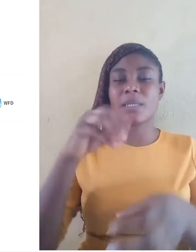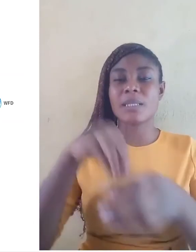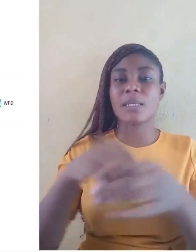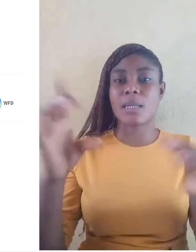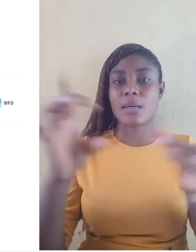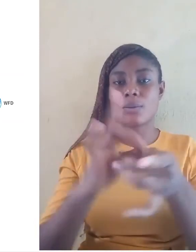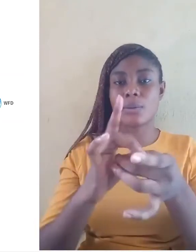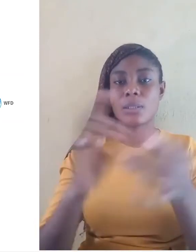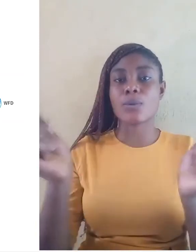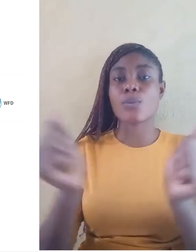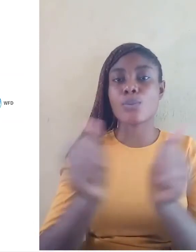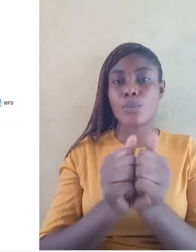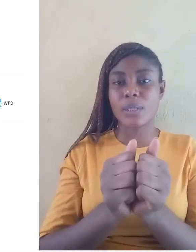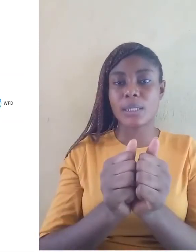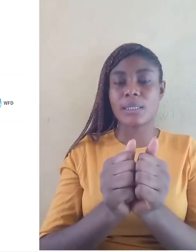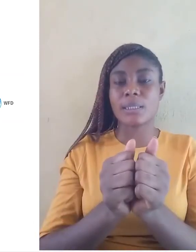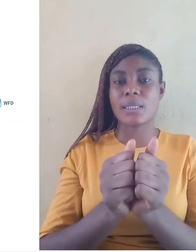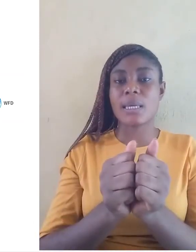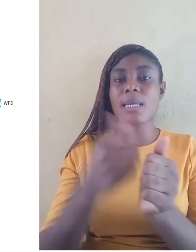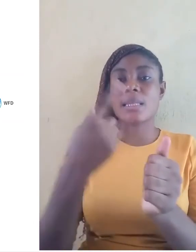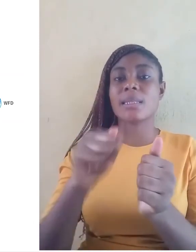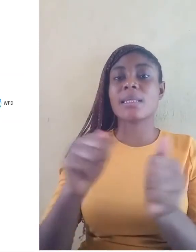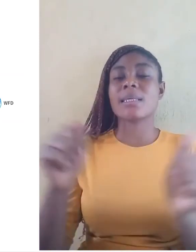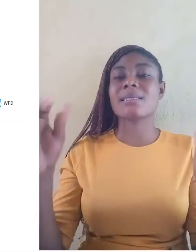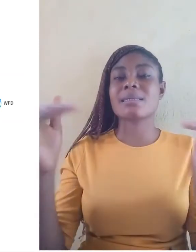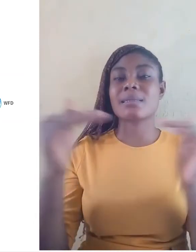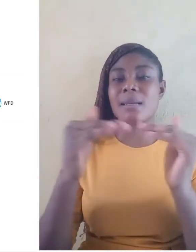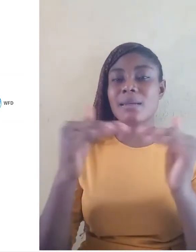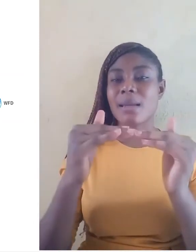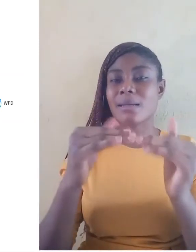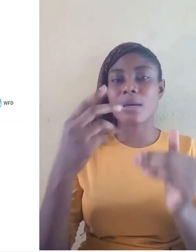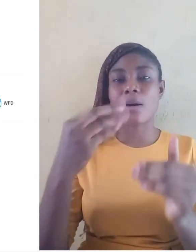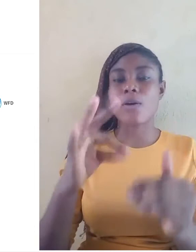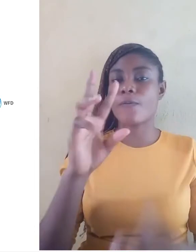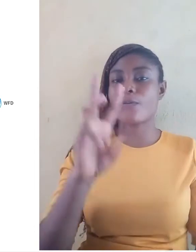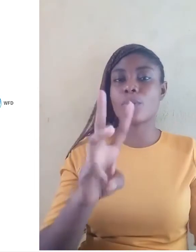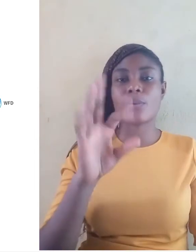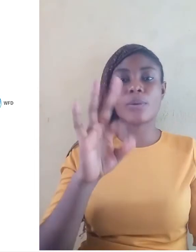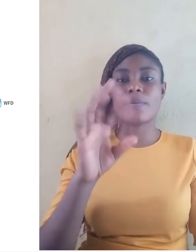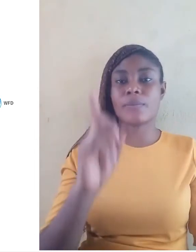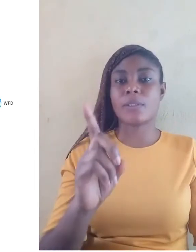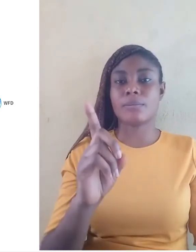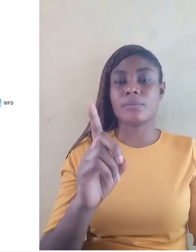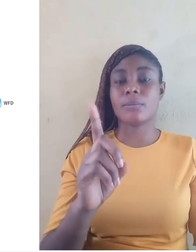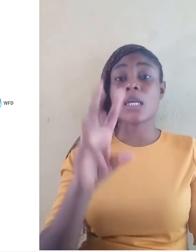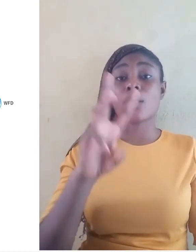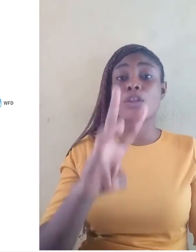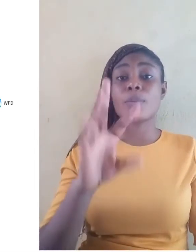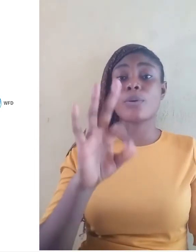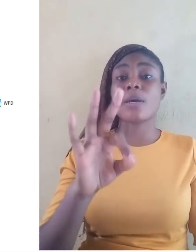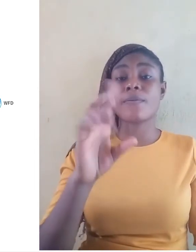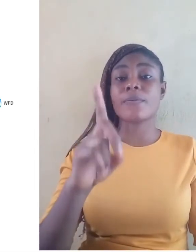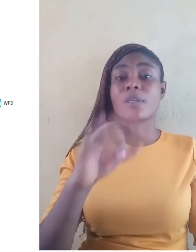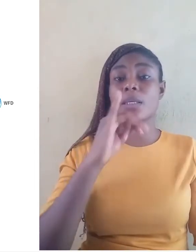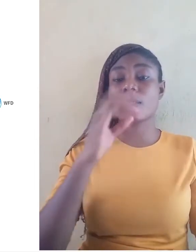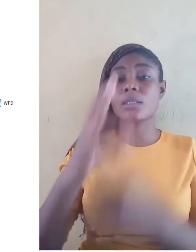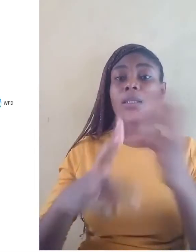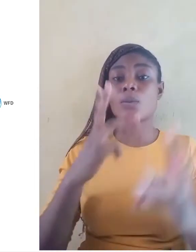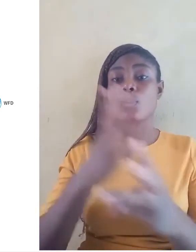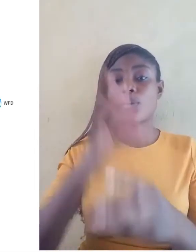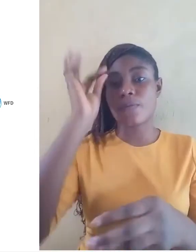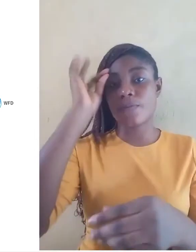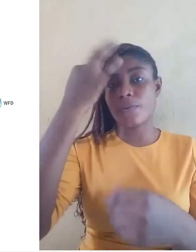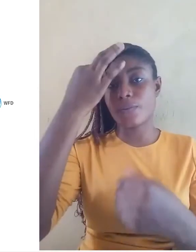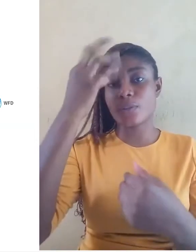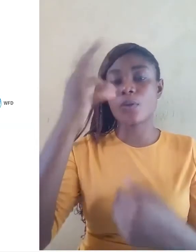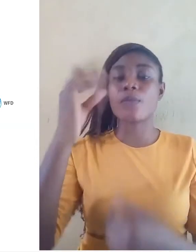in accordance with the standard of the WFD. WFD is the World Federation